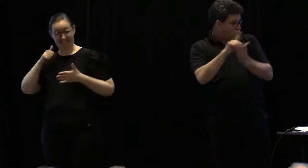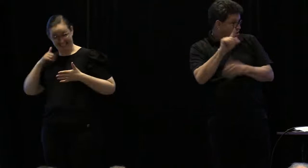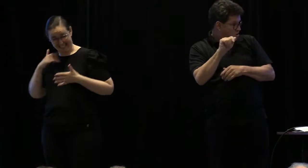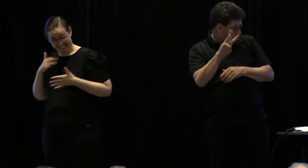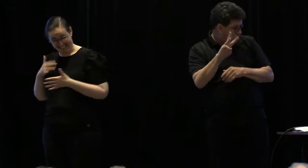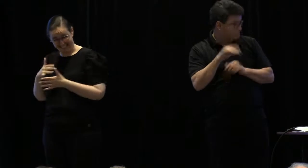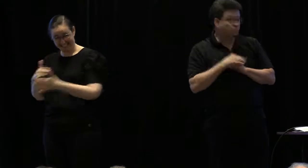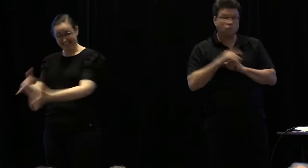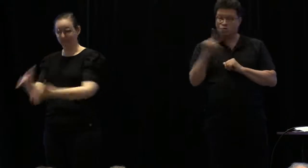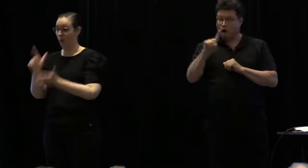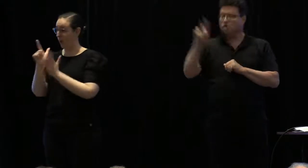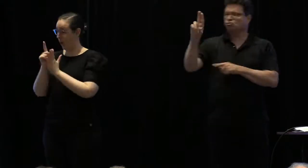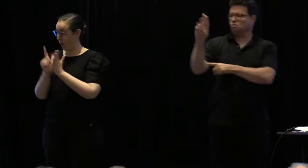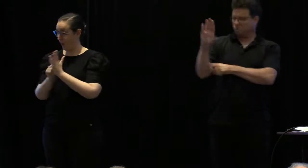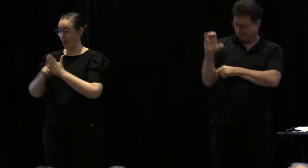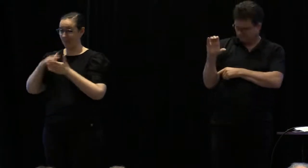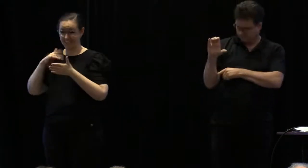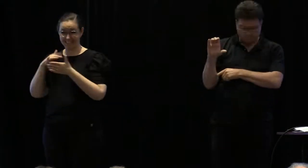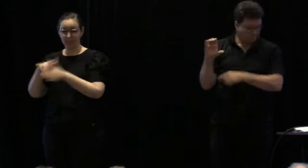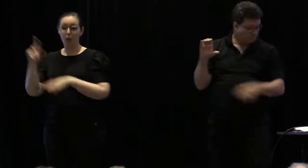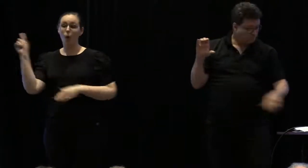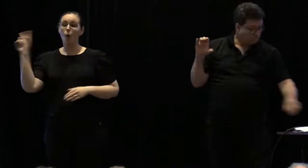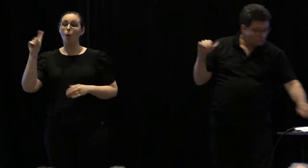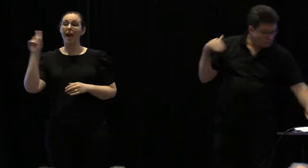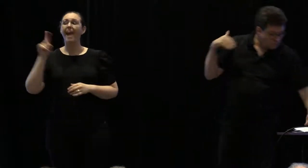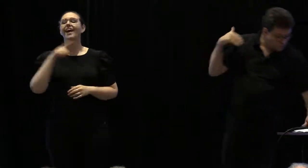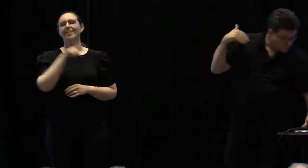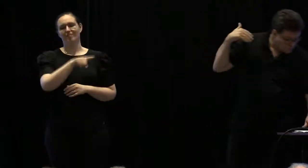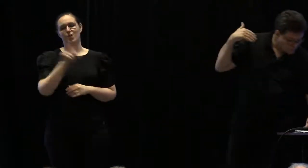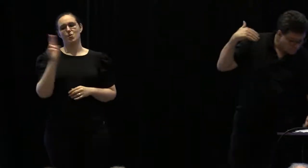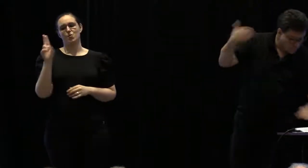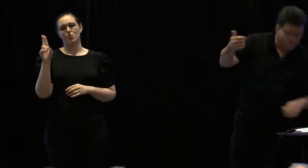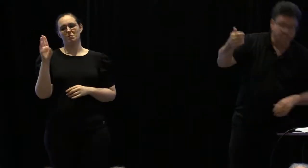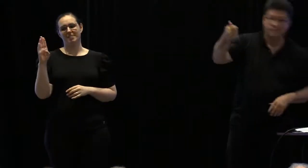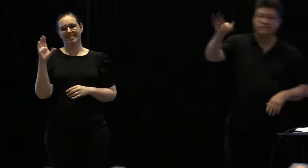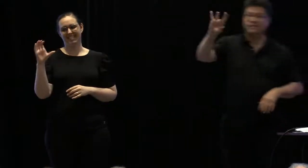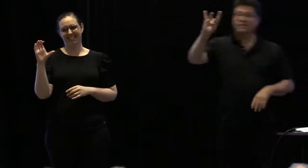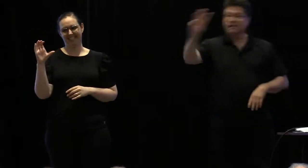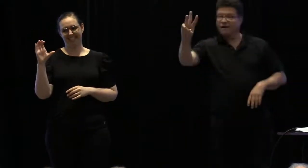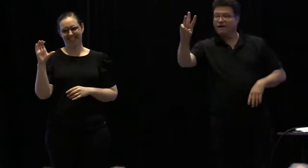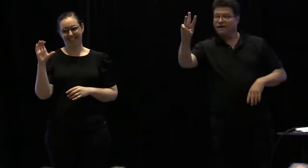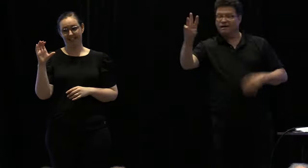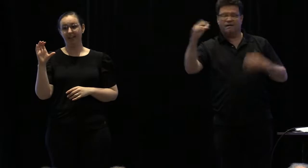So he studied law at UBC,